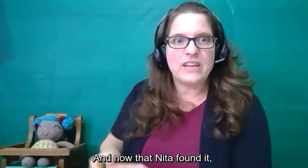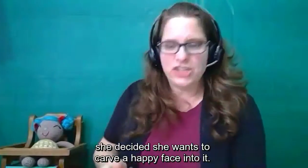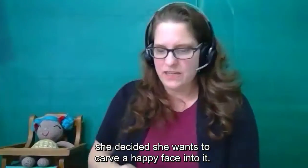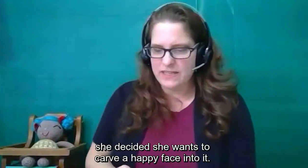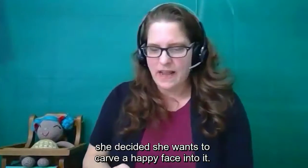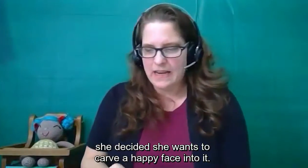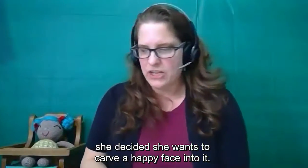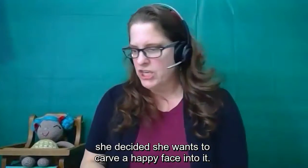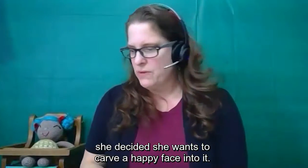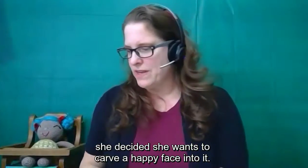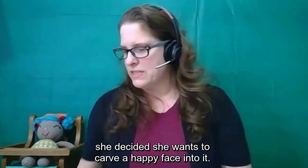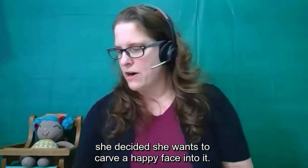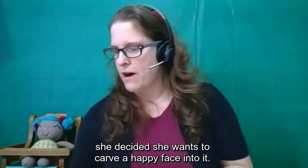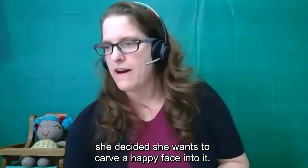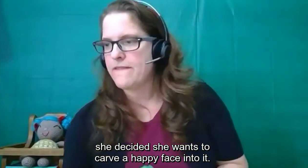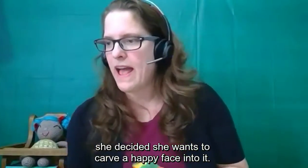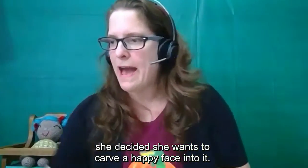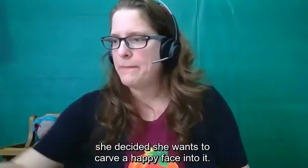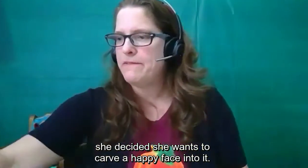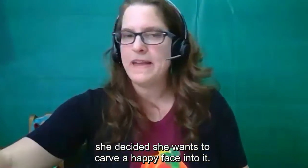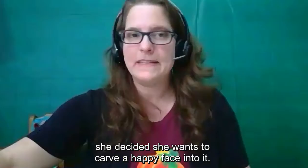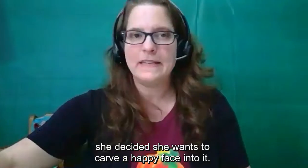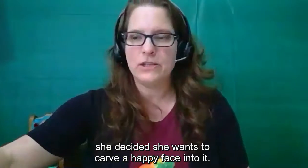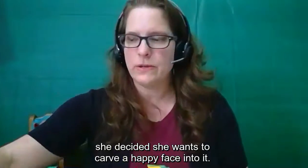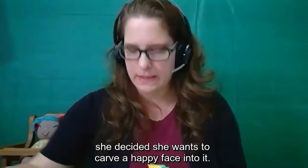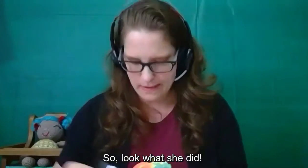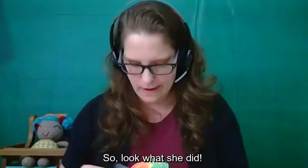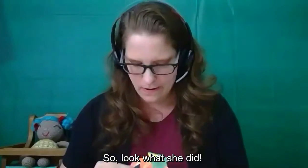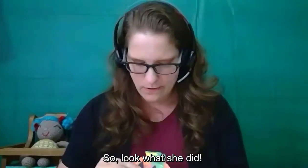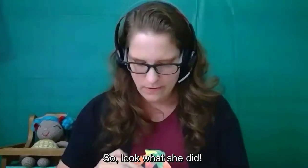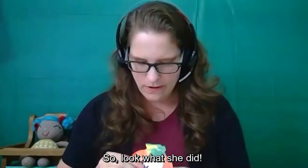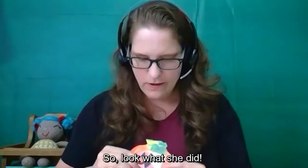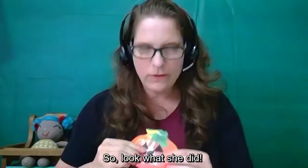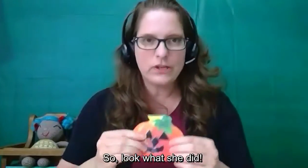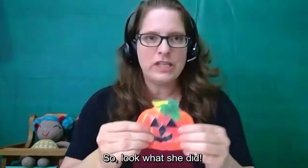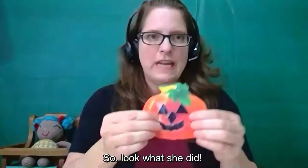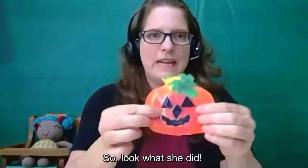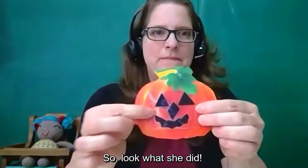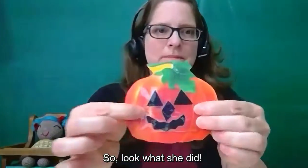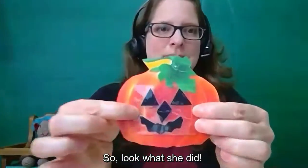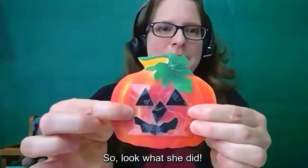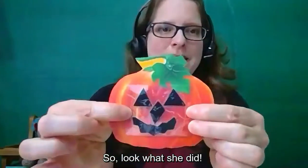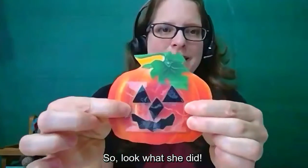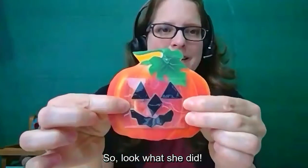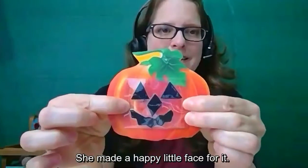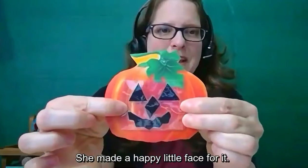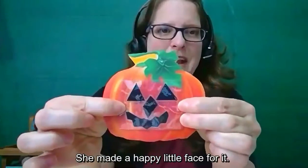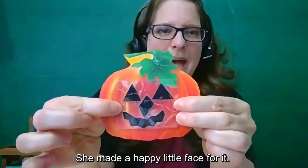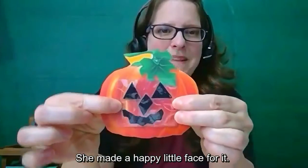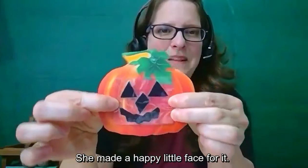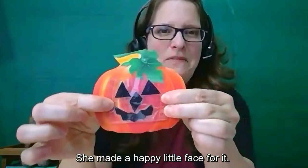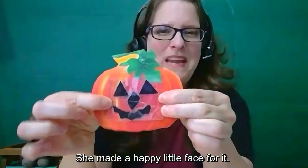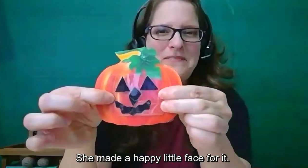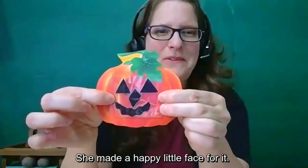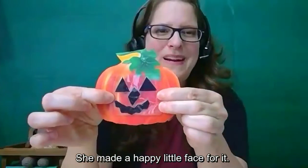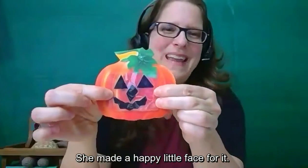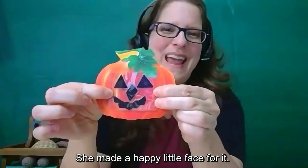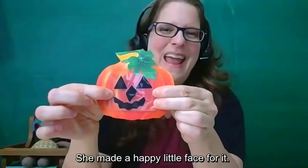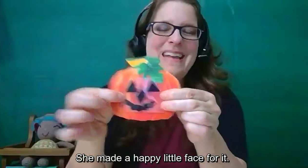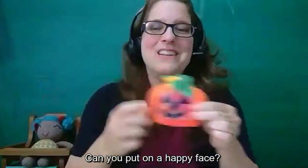she decided she wants to carve a happy face into it. So look what she did. She made a happy little face for it. Yay. Can you put